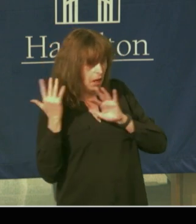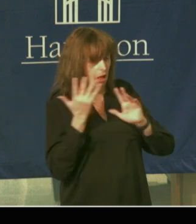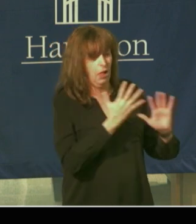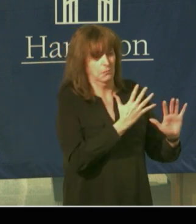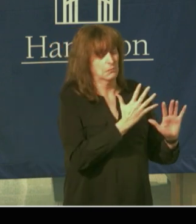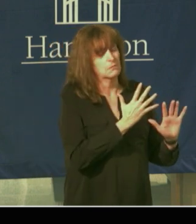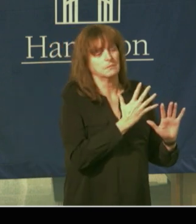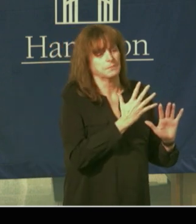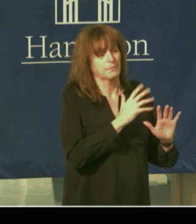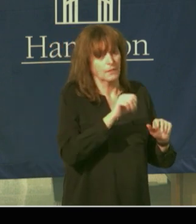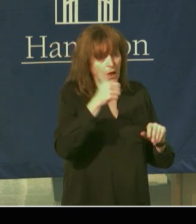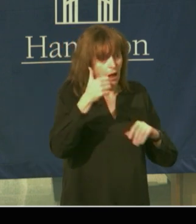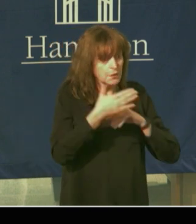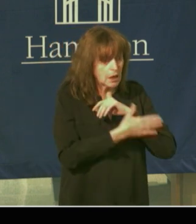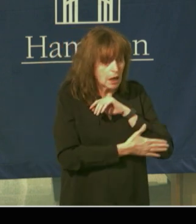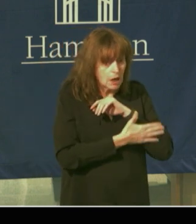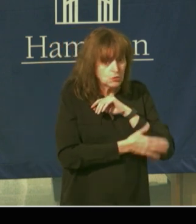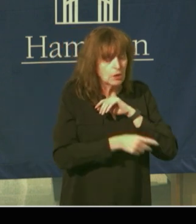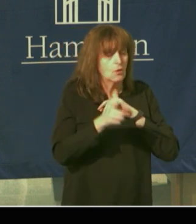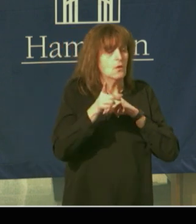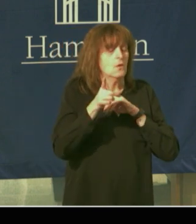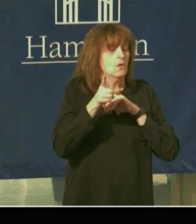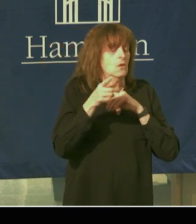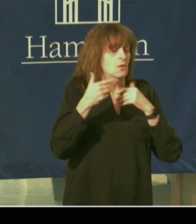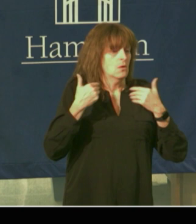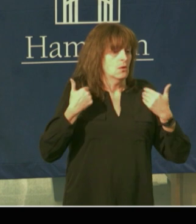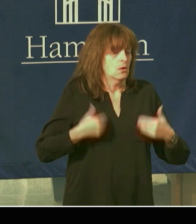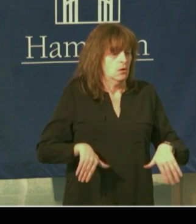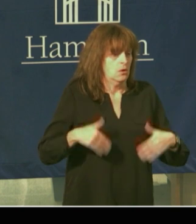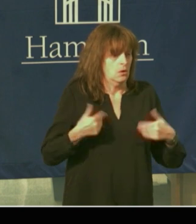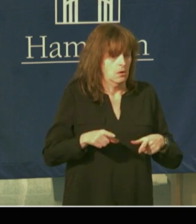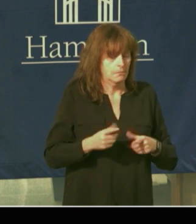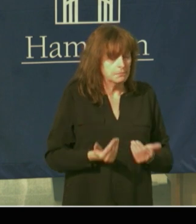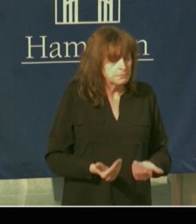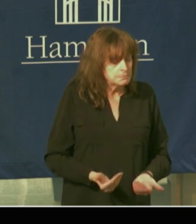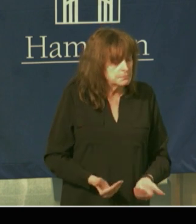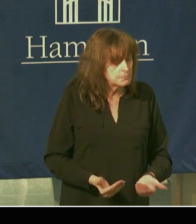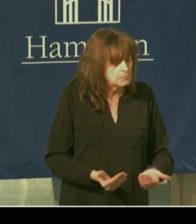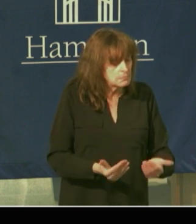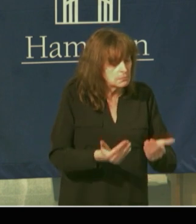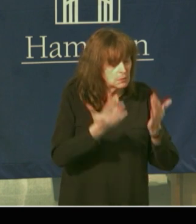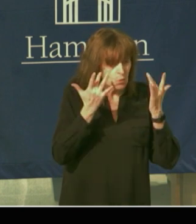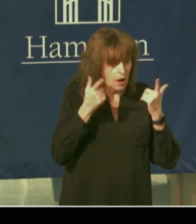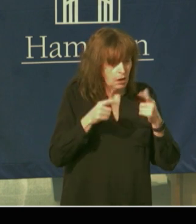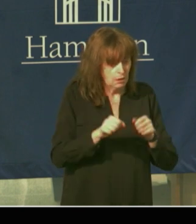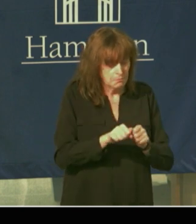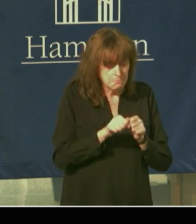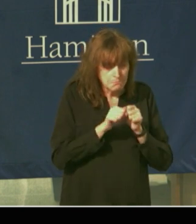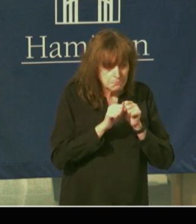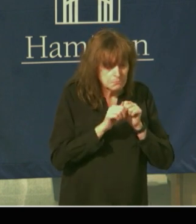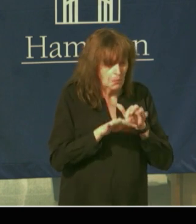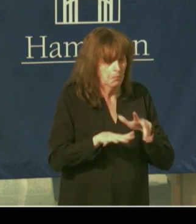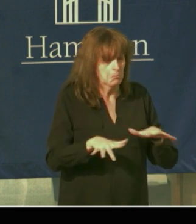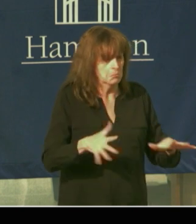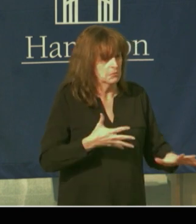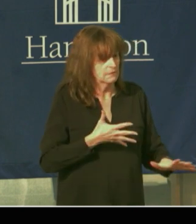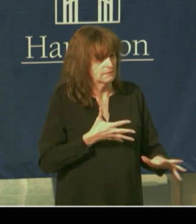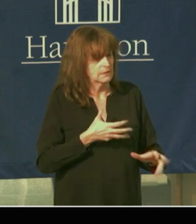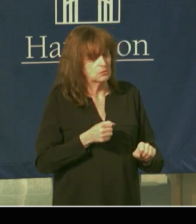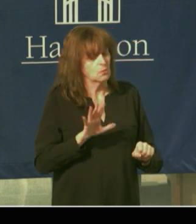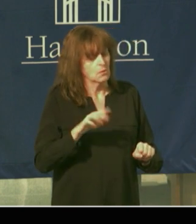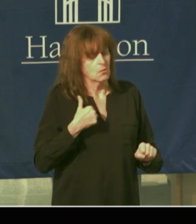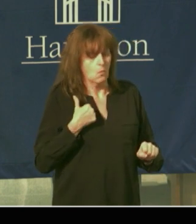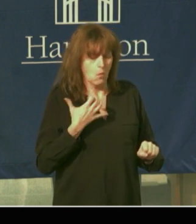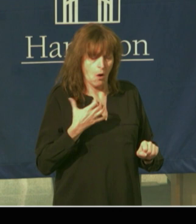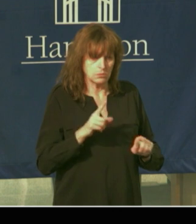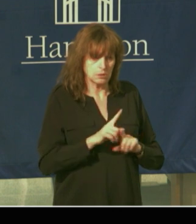countries that are in that situation, I mean, it's a challenge that we would like to avoid.